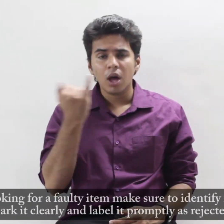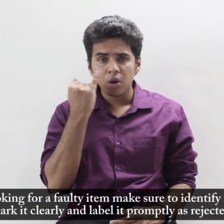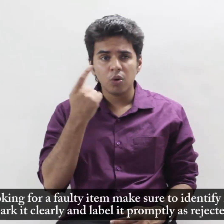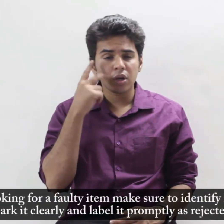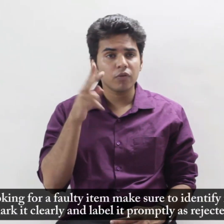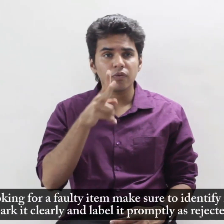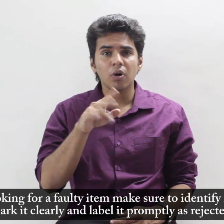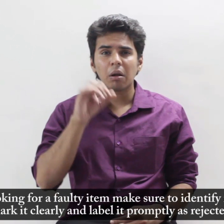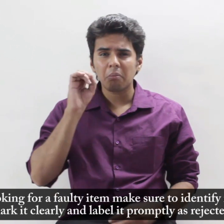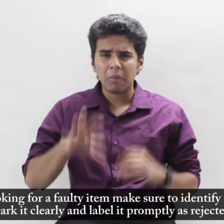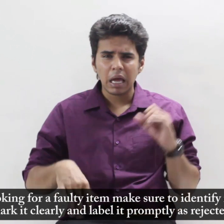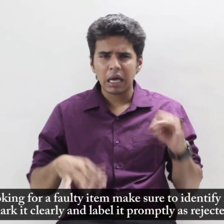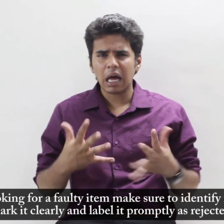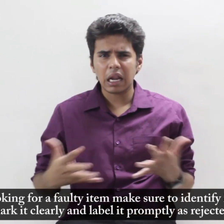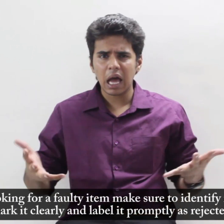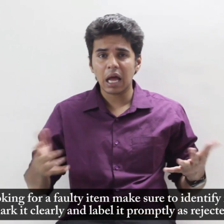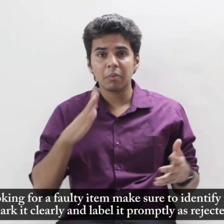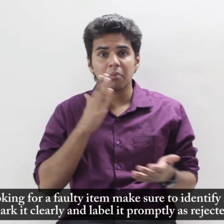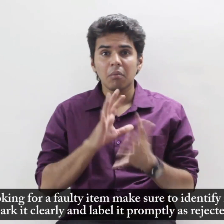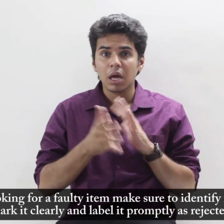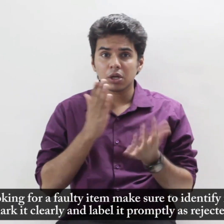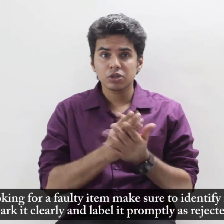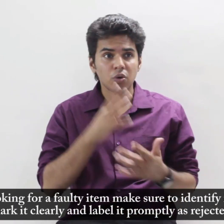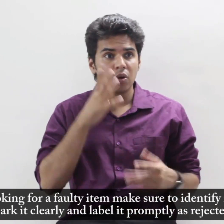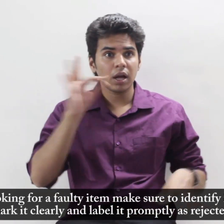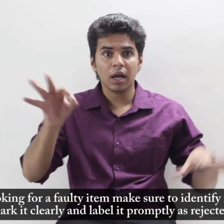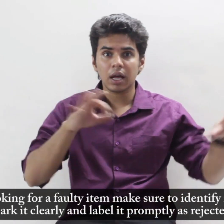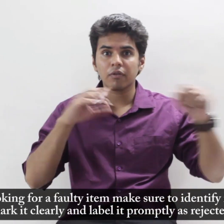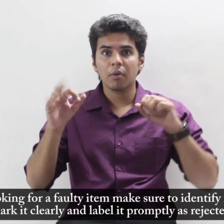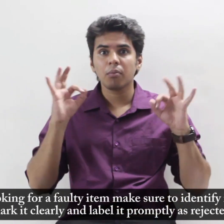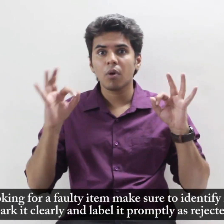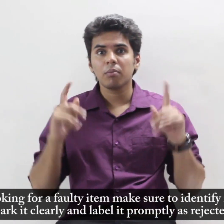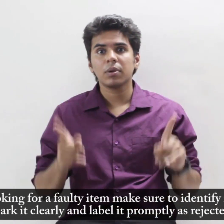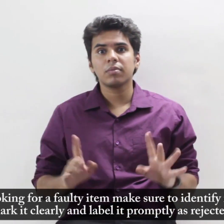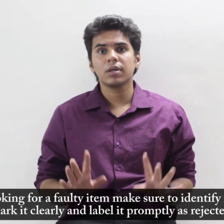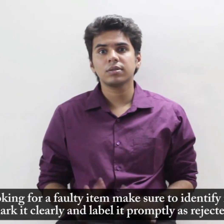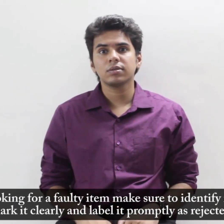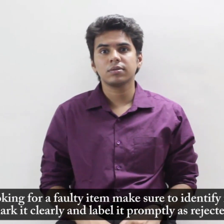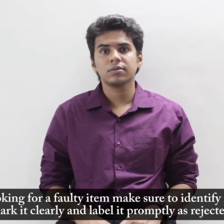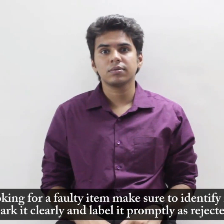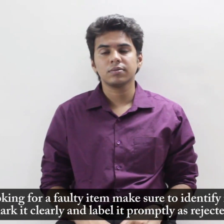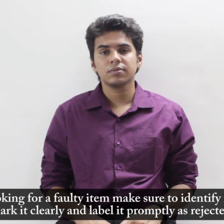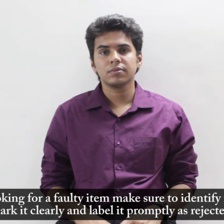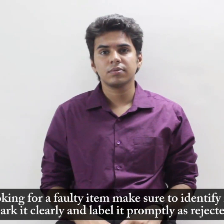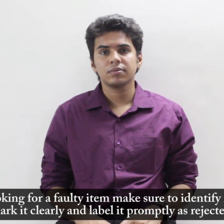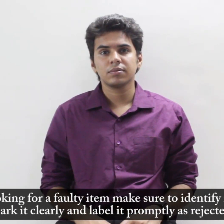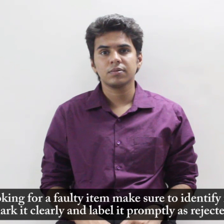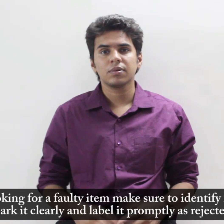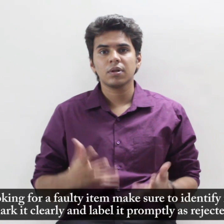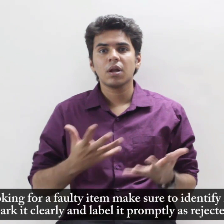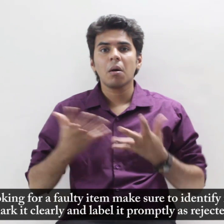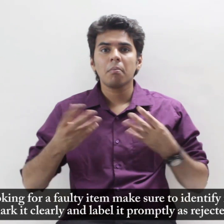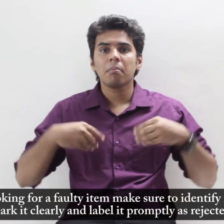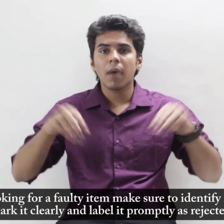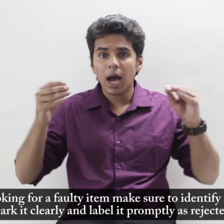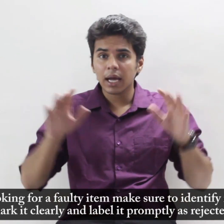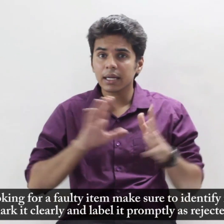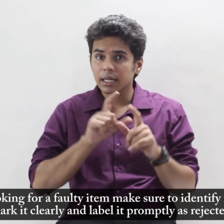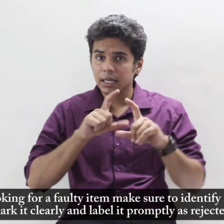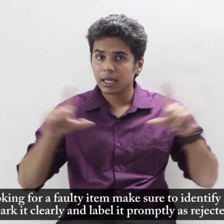While looking for a faulty item, make sure to identify it properly. Make it clearly and label it promptly as rejected.